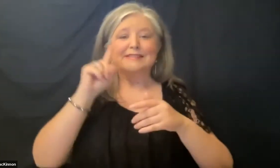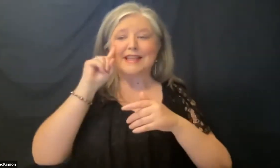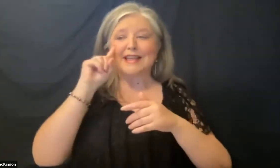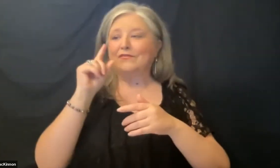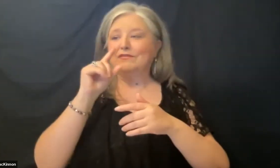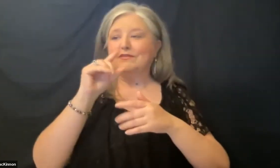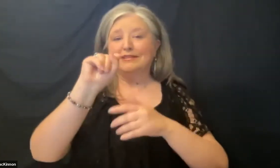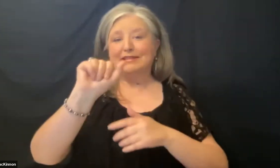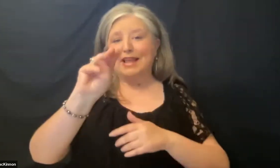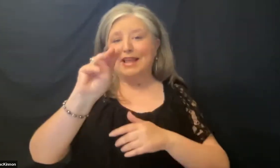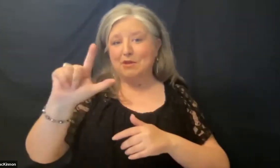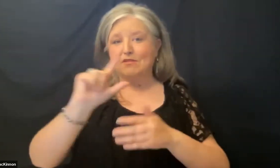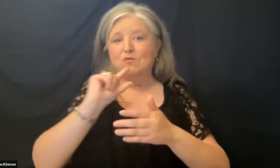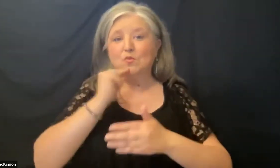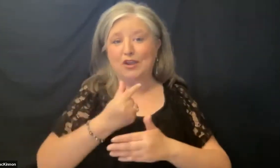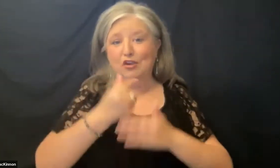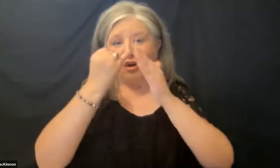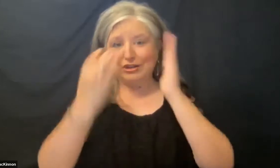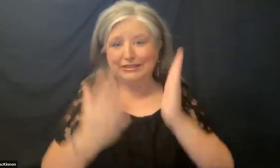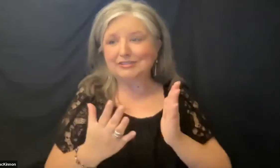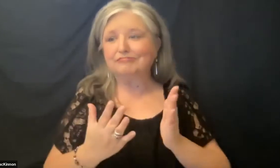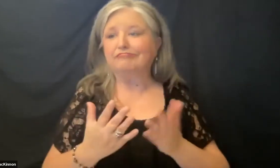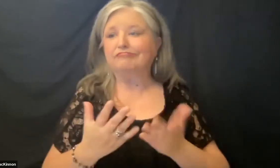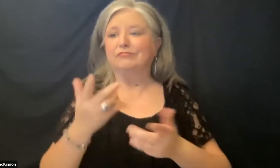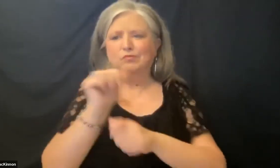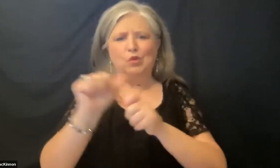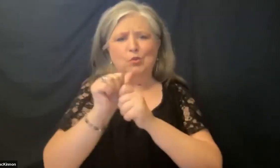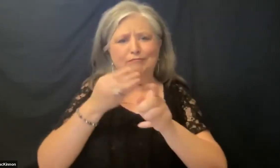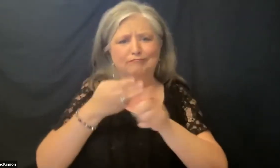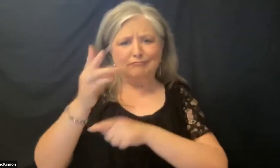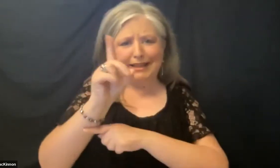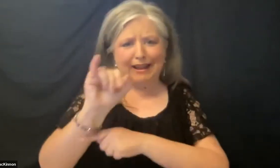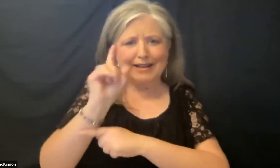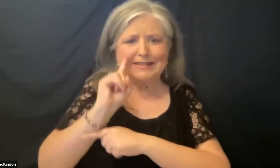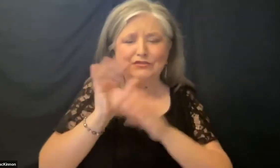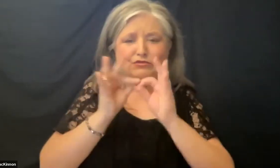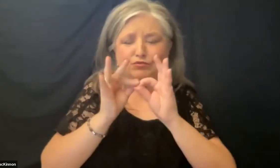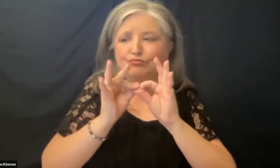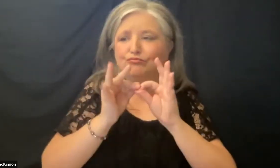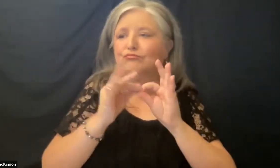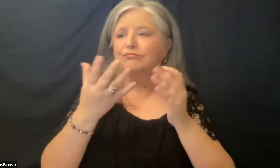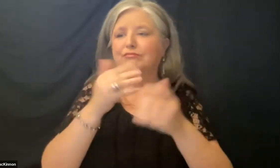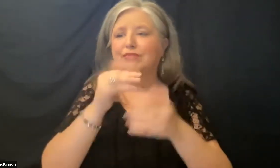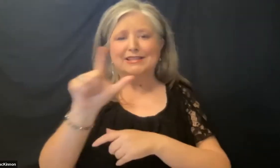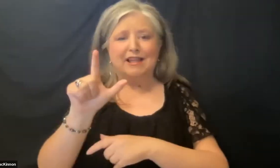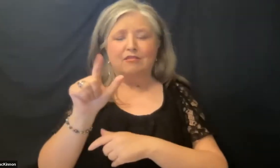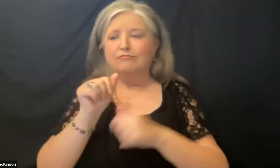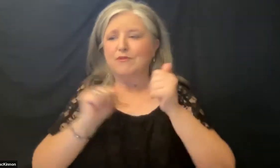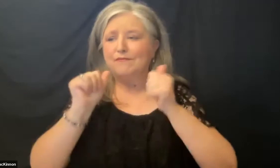This is her name sign. Durga is a deaf Tamil queer artist. She has worked both as a deaf interpreter